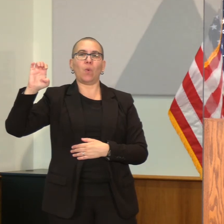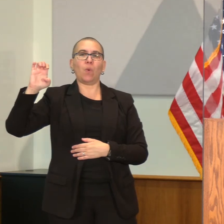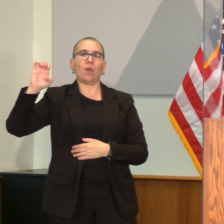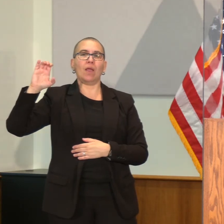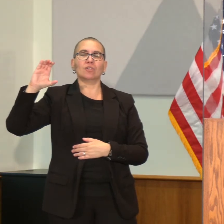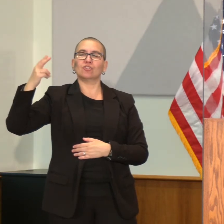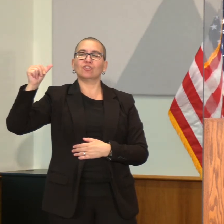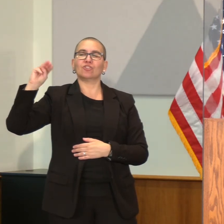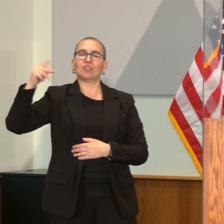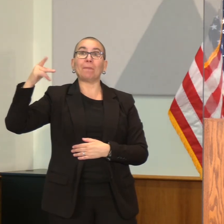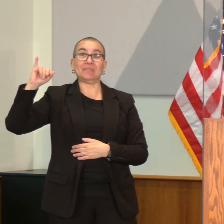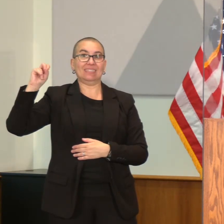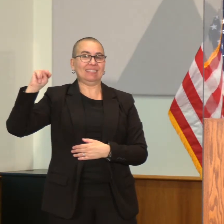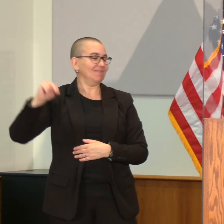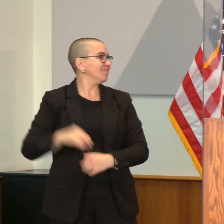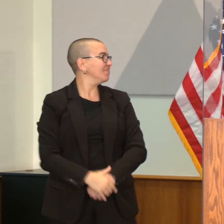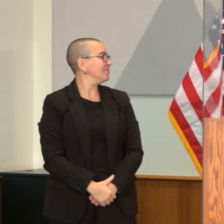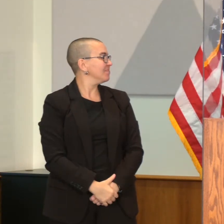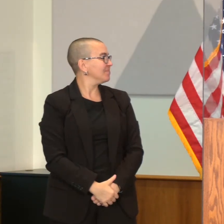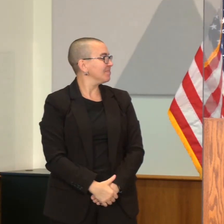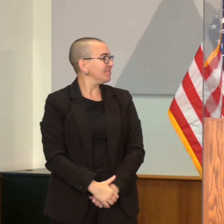Thank you, Governor.